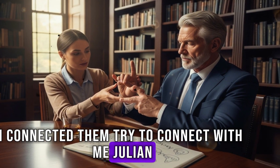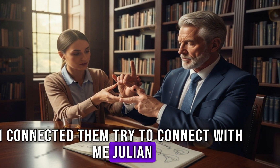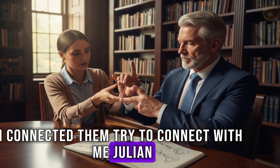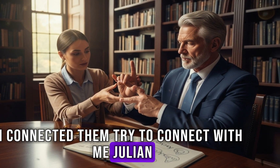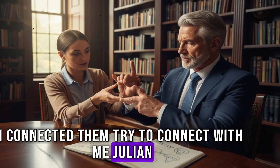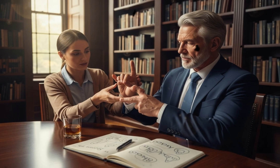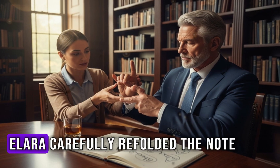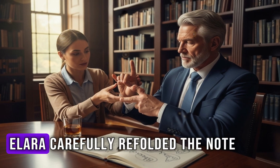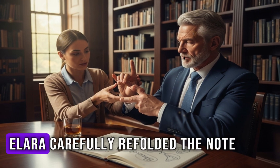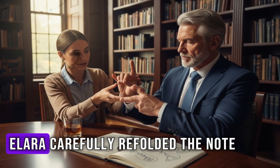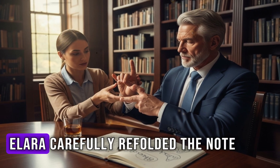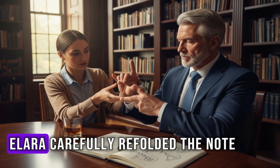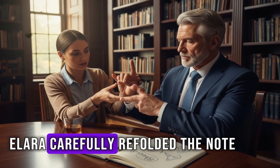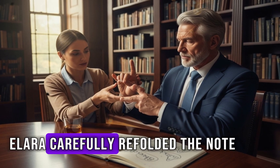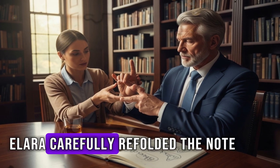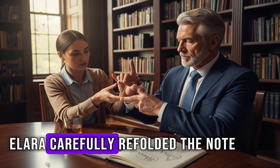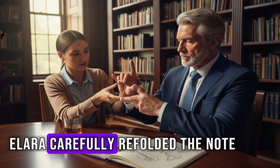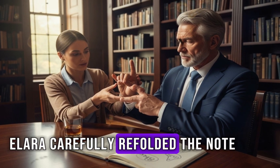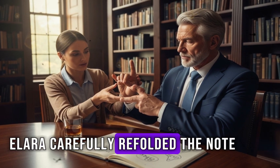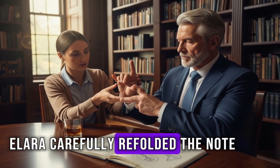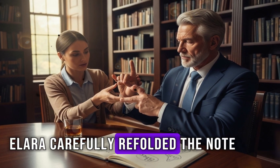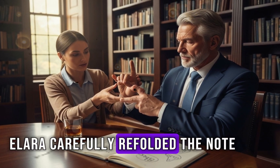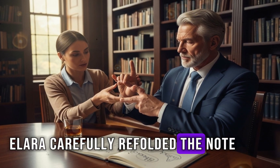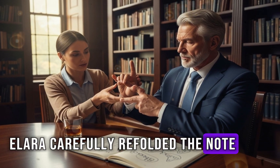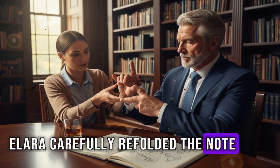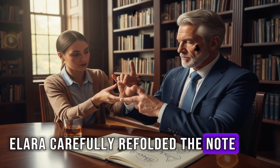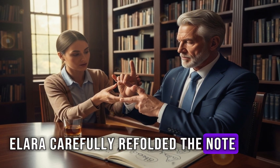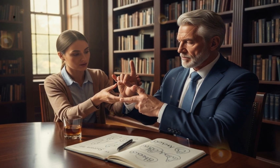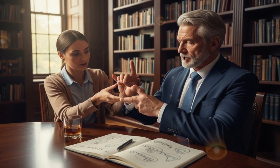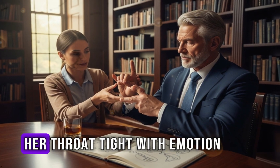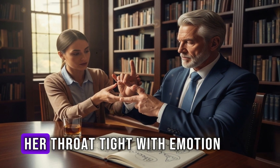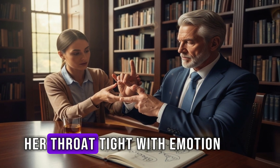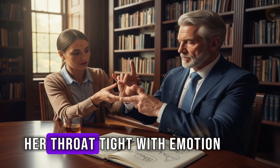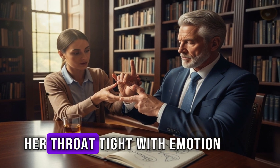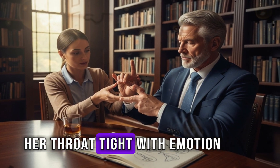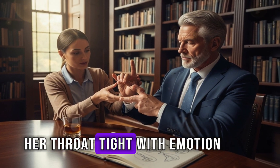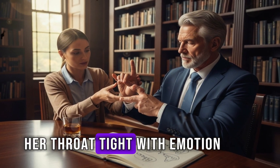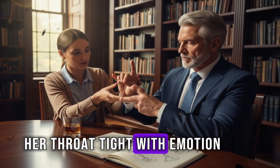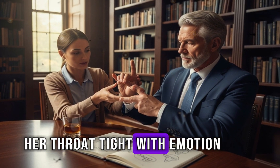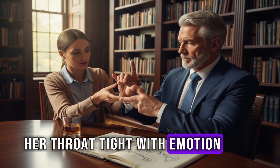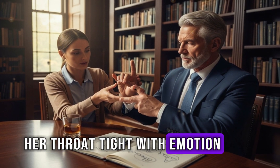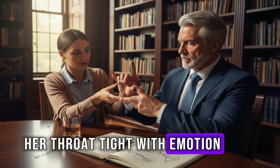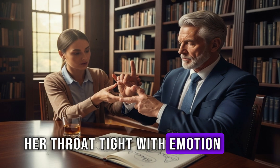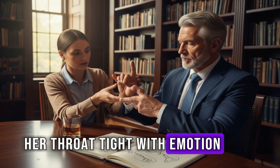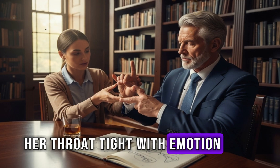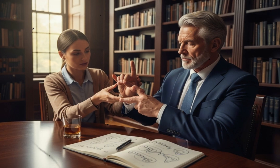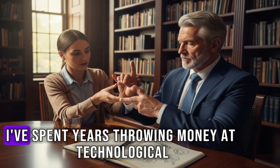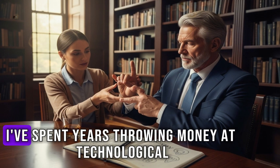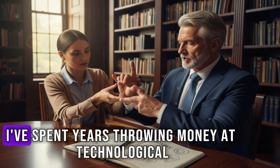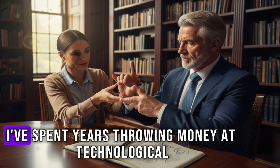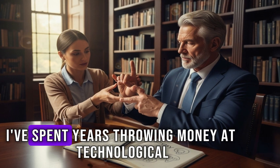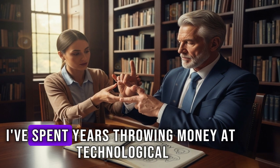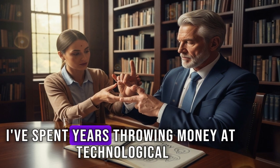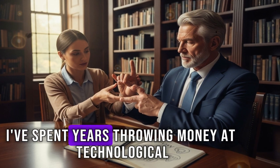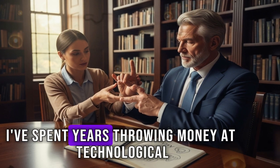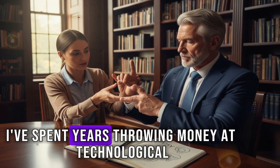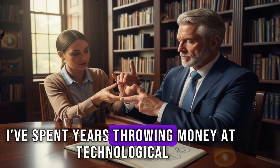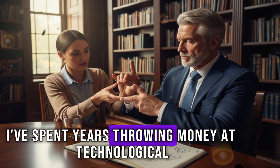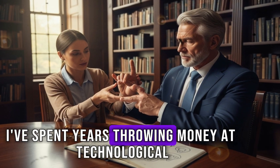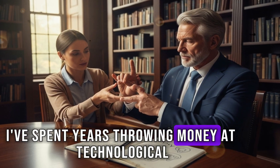Julian. Elara carefully refolded the note, her throat tight with emotion. I've spent years throwing money